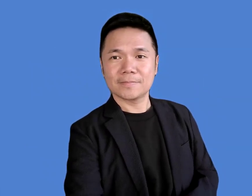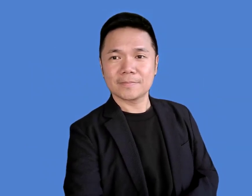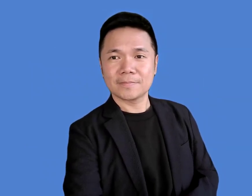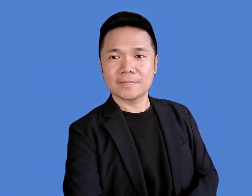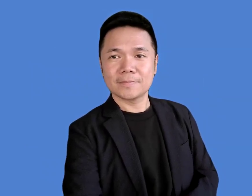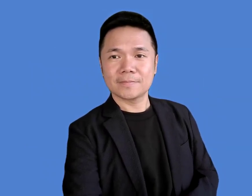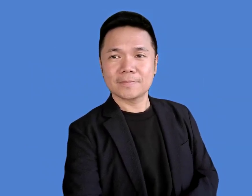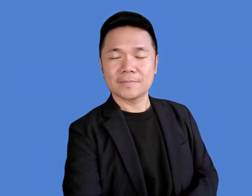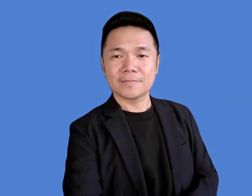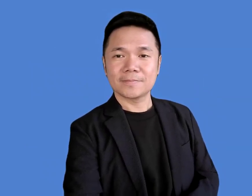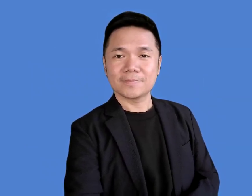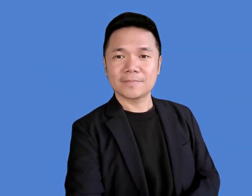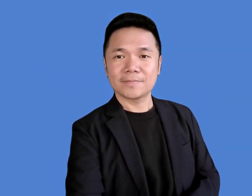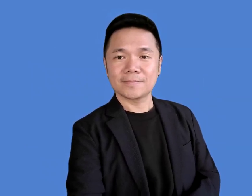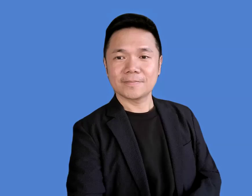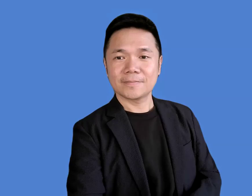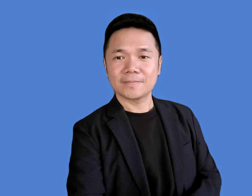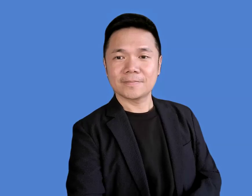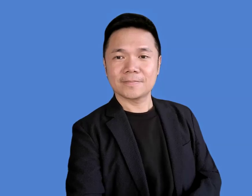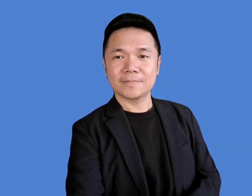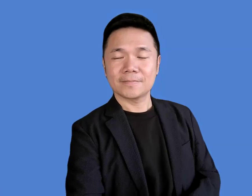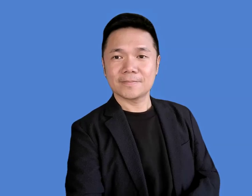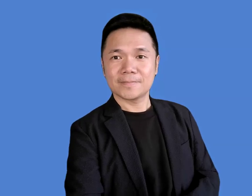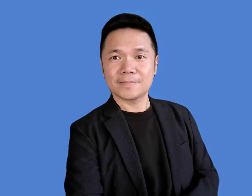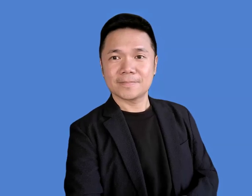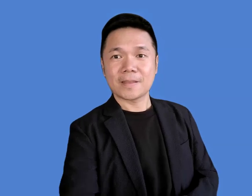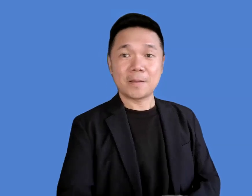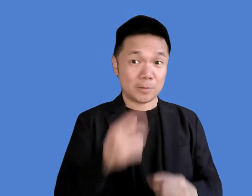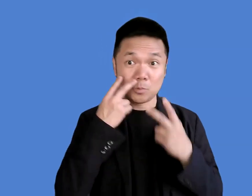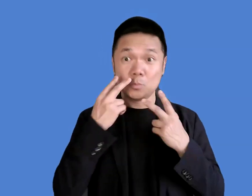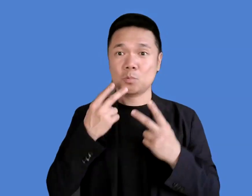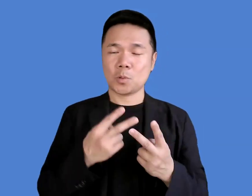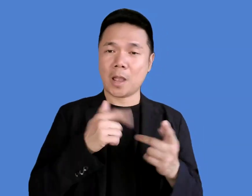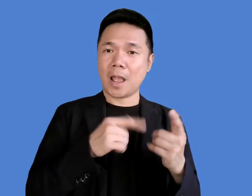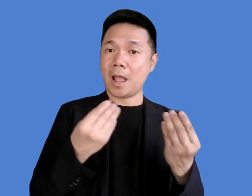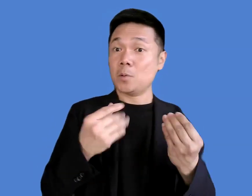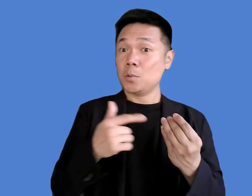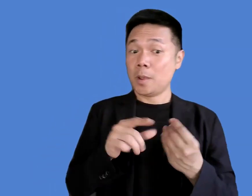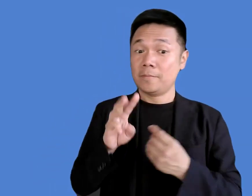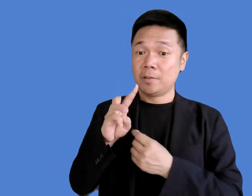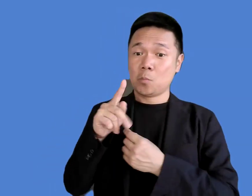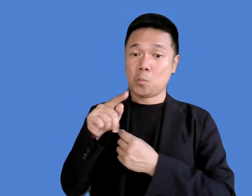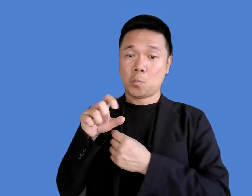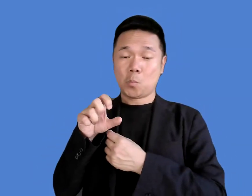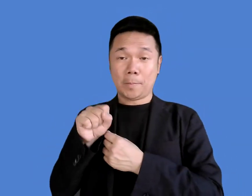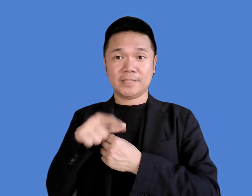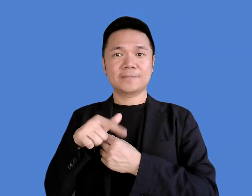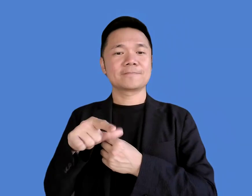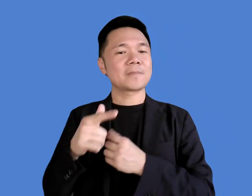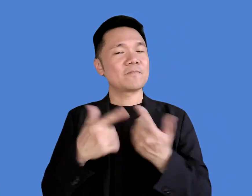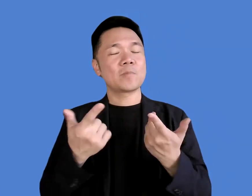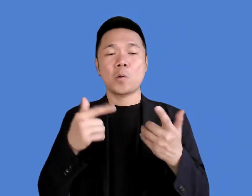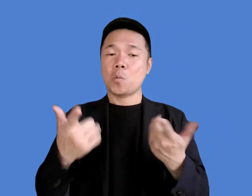just to show you that this is really something that's been in the works of building the WEPS ecosystem and on a journey with the private sector